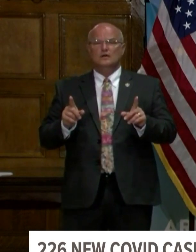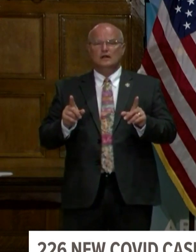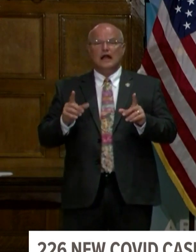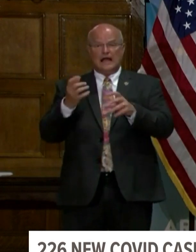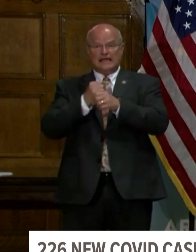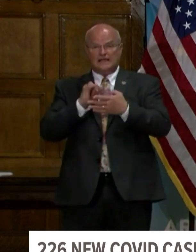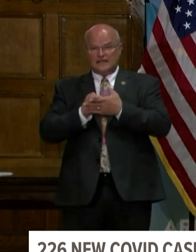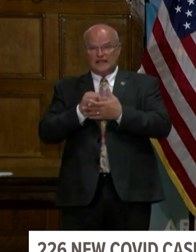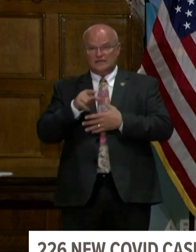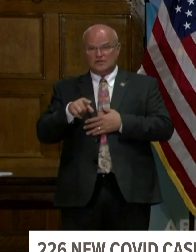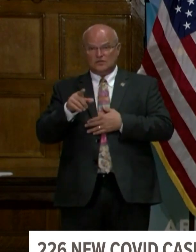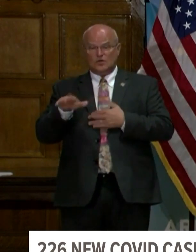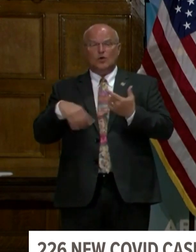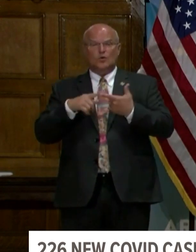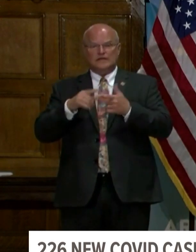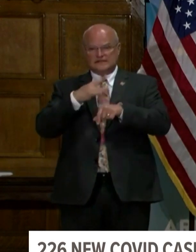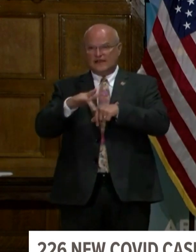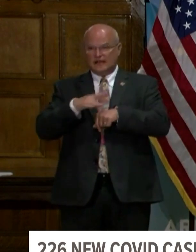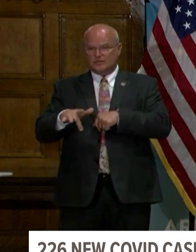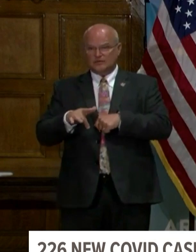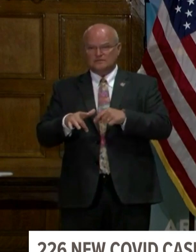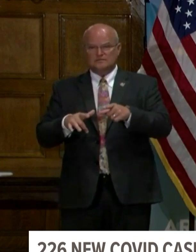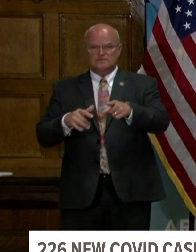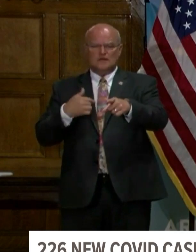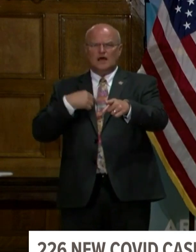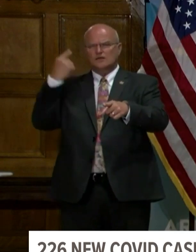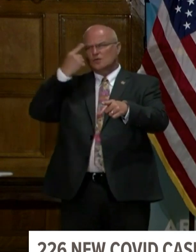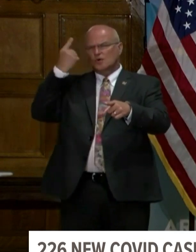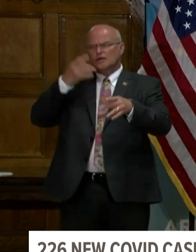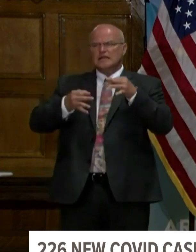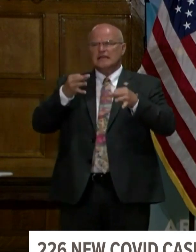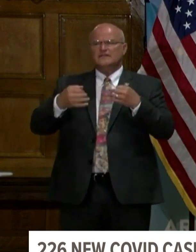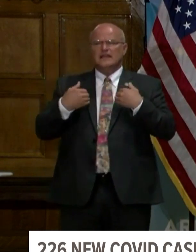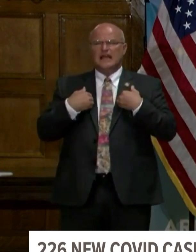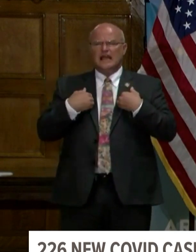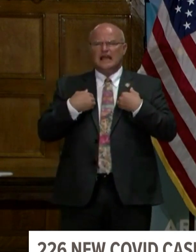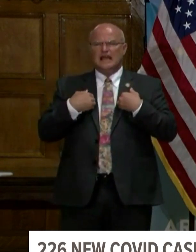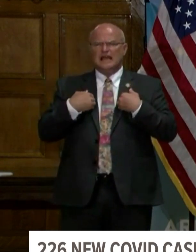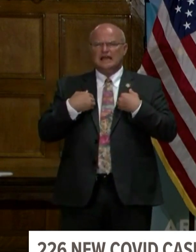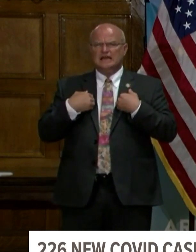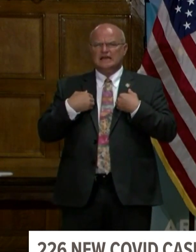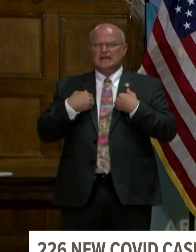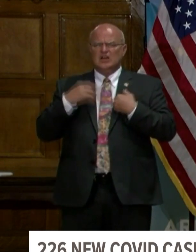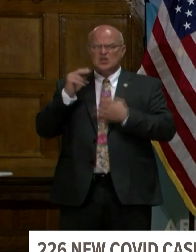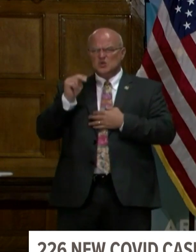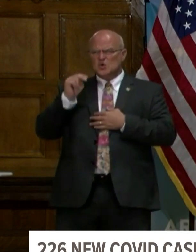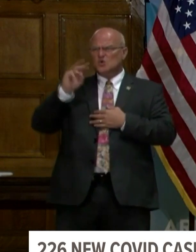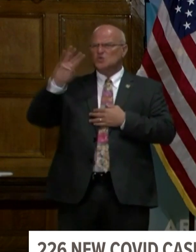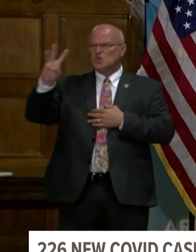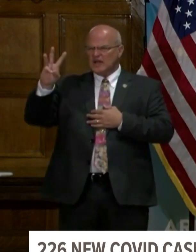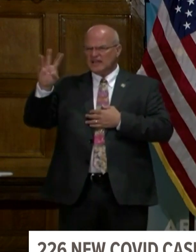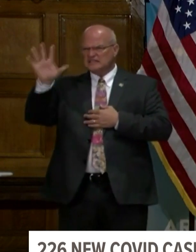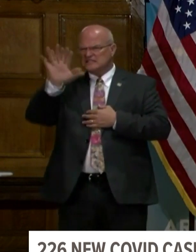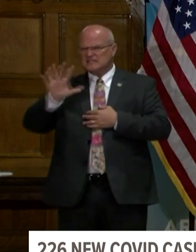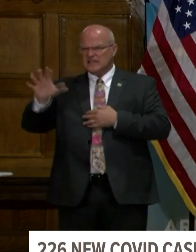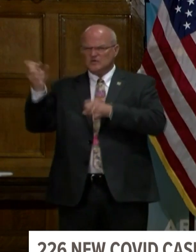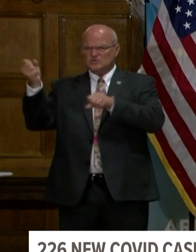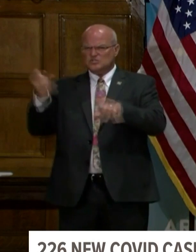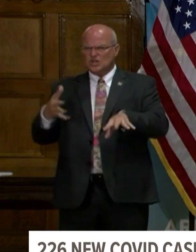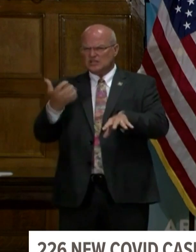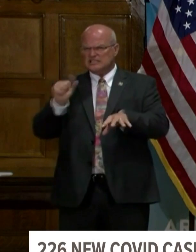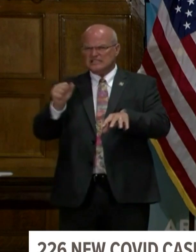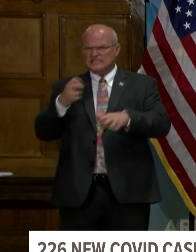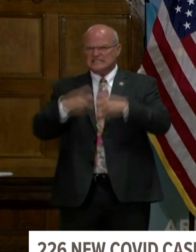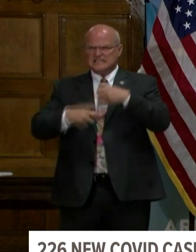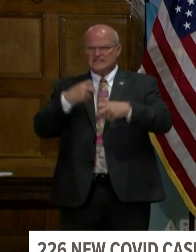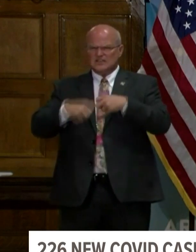He can get that to you whenever it's available. Yep. I was just wondering if there was a certain density in Northwest and if that was causing any kind